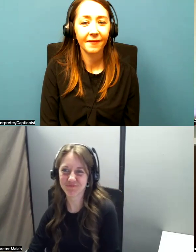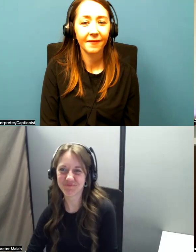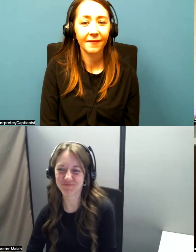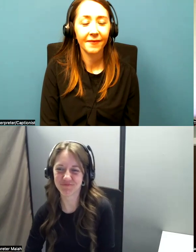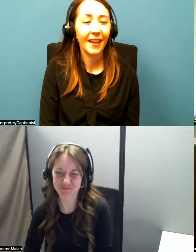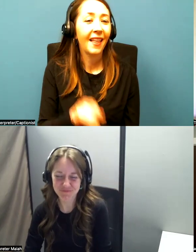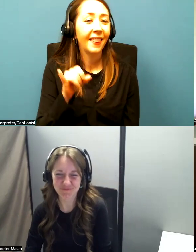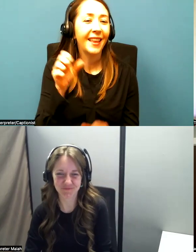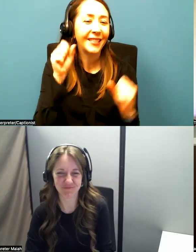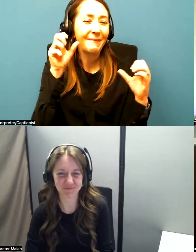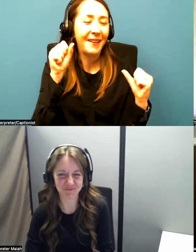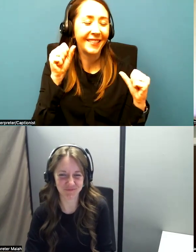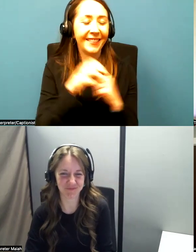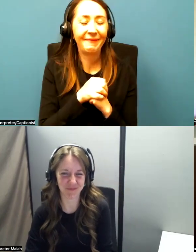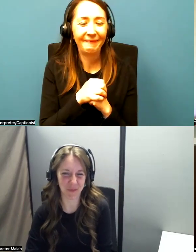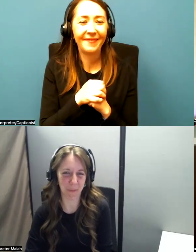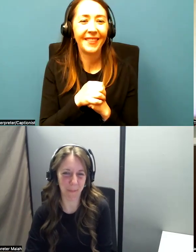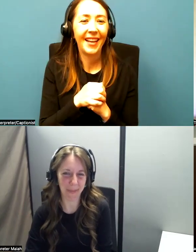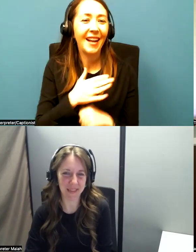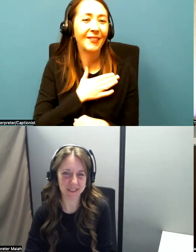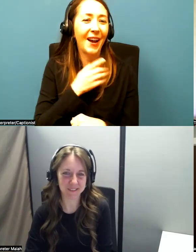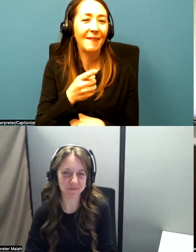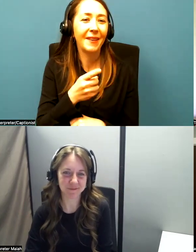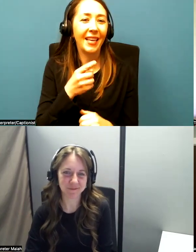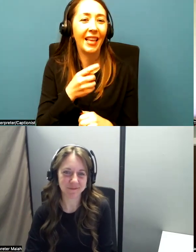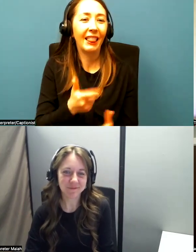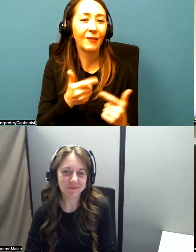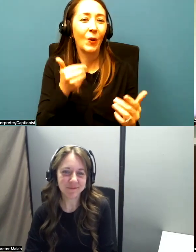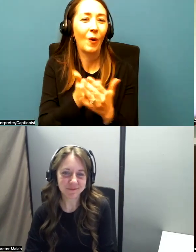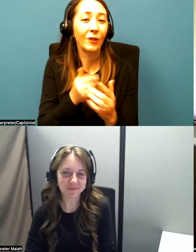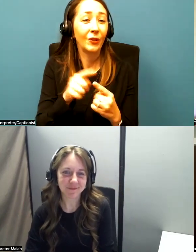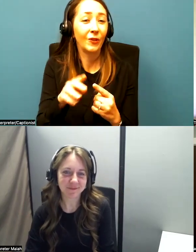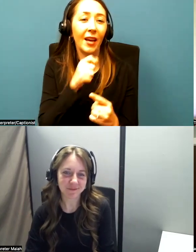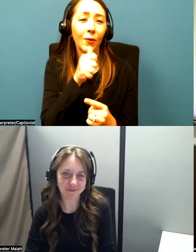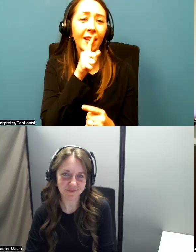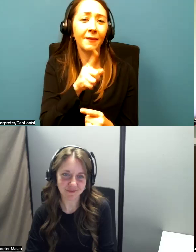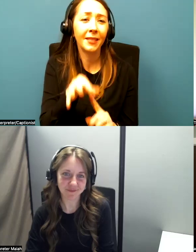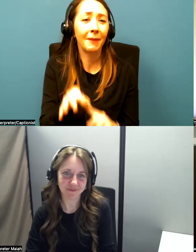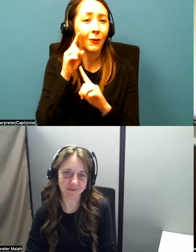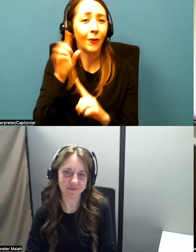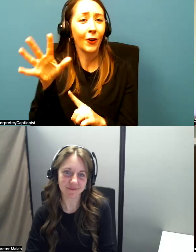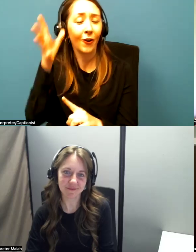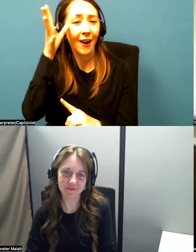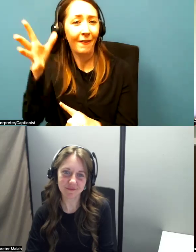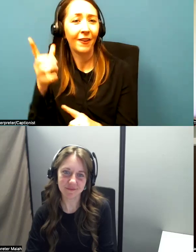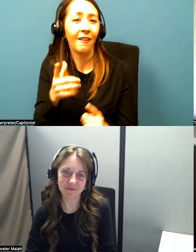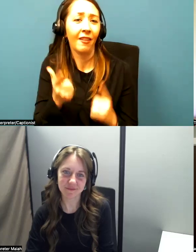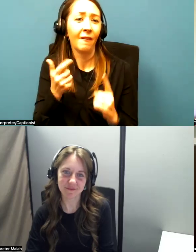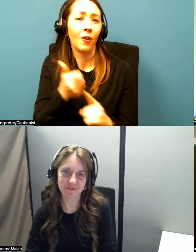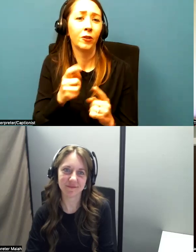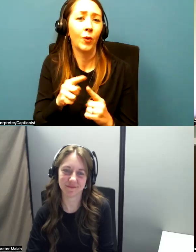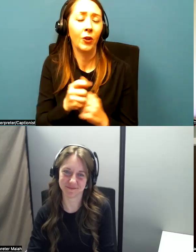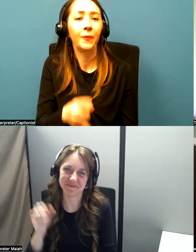That's amazing. That's amazing. I'm so glad he's so close by now. That must be so special for him.